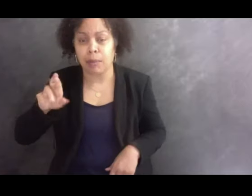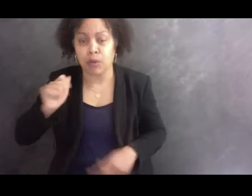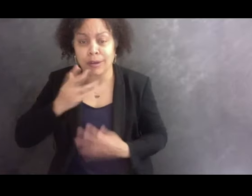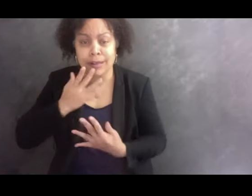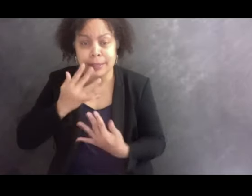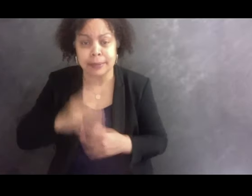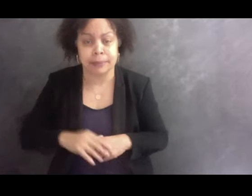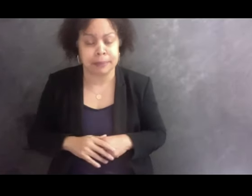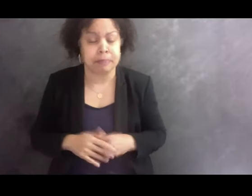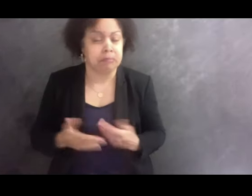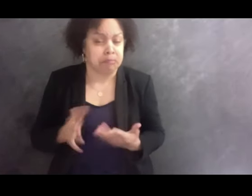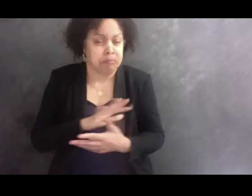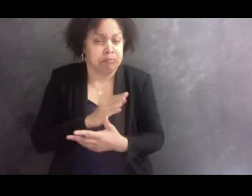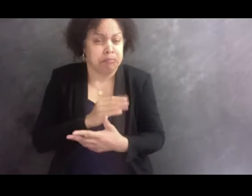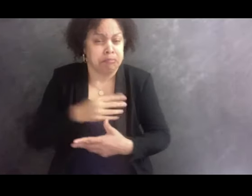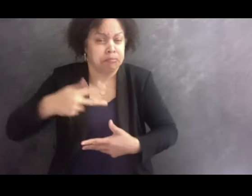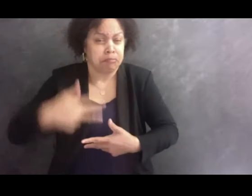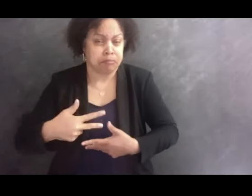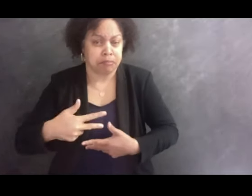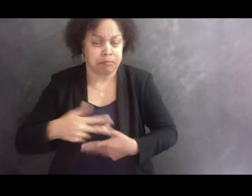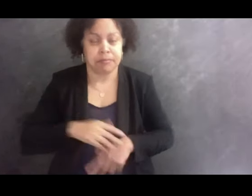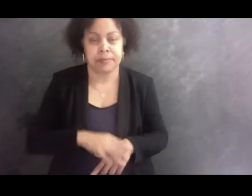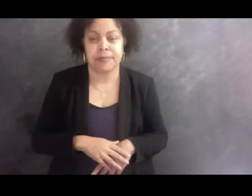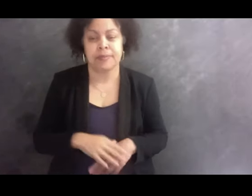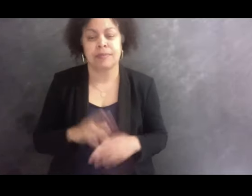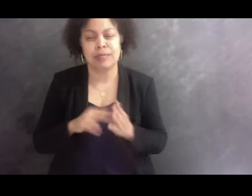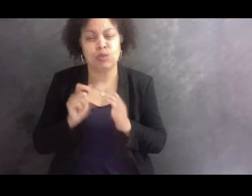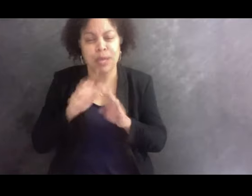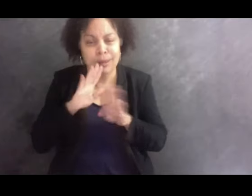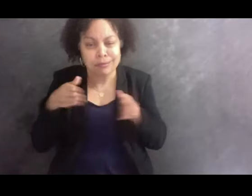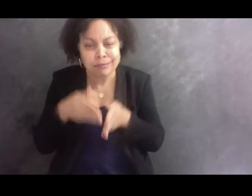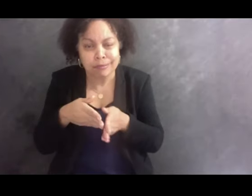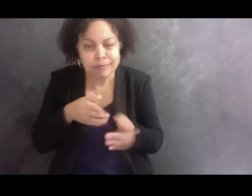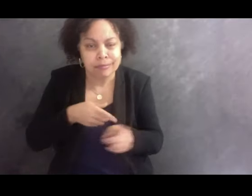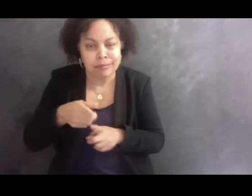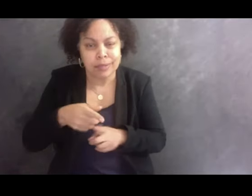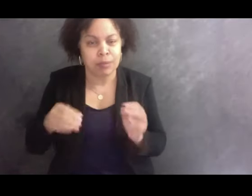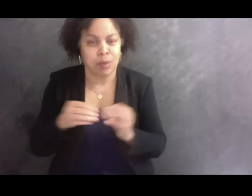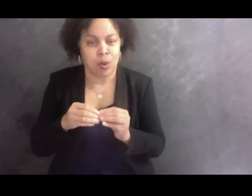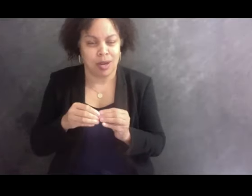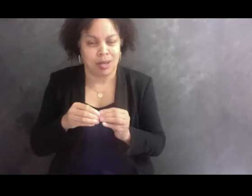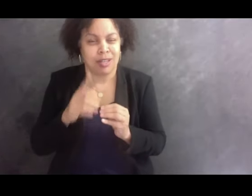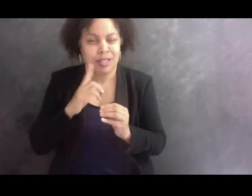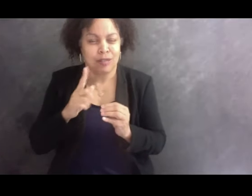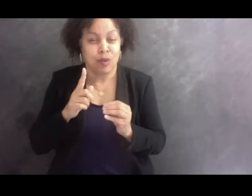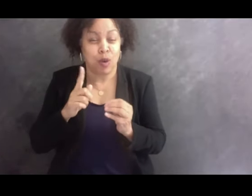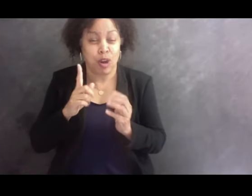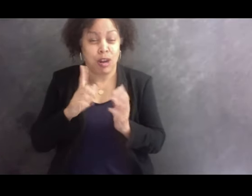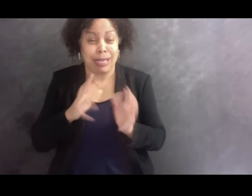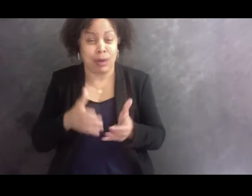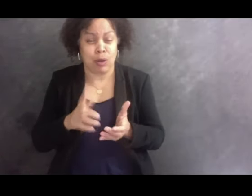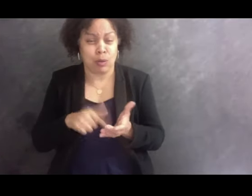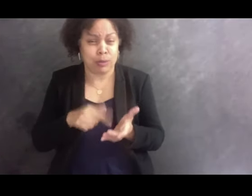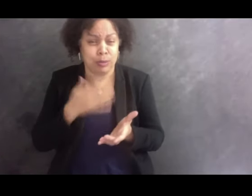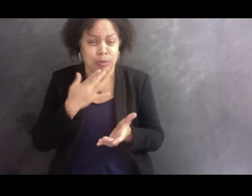some way that you can specify where you want your project to be situated within each discipline. Unfortunately, you have to